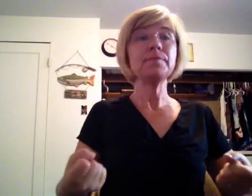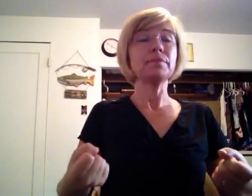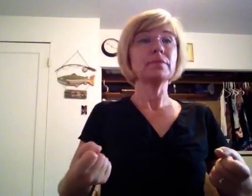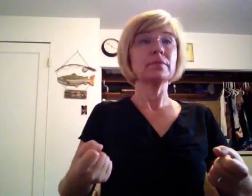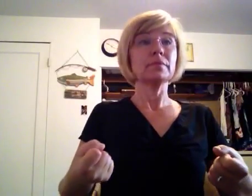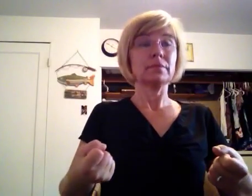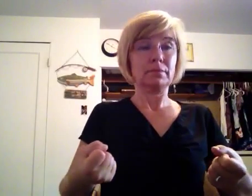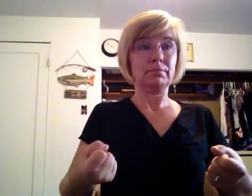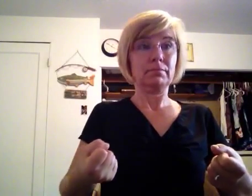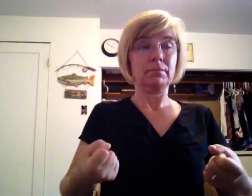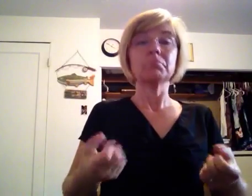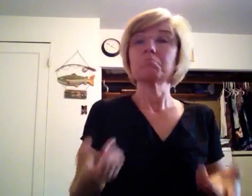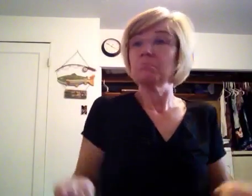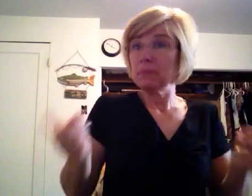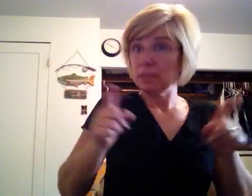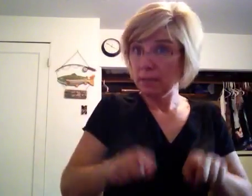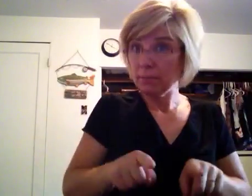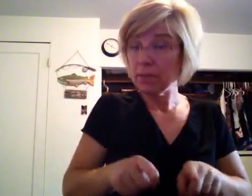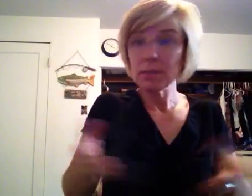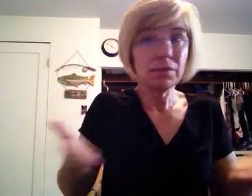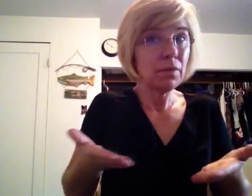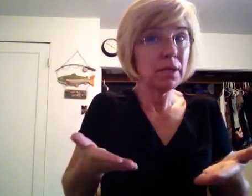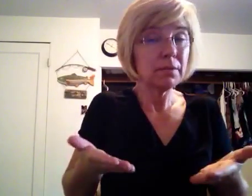What happens next is that they break down the